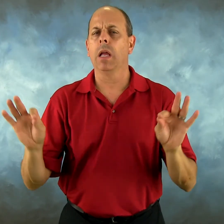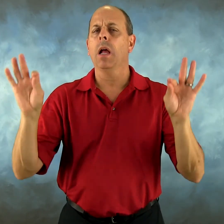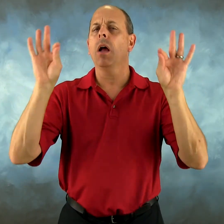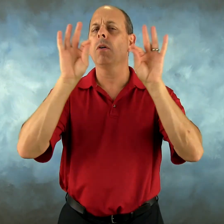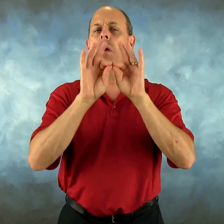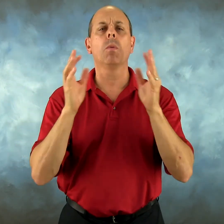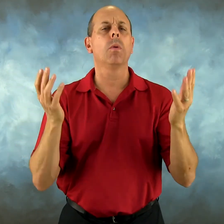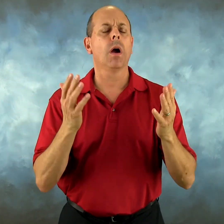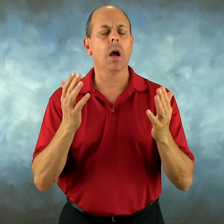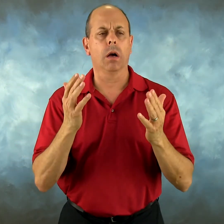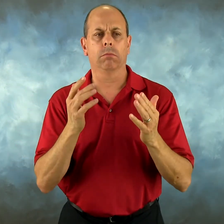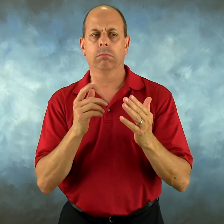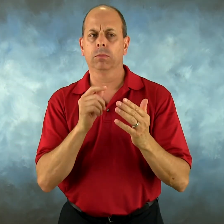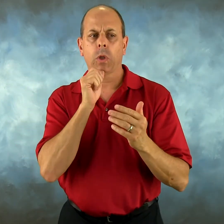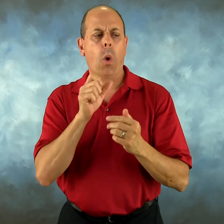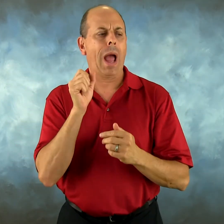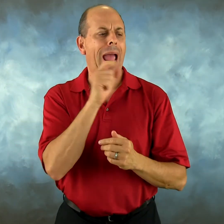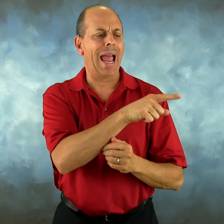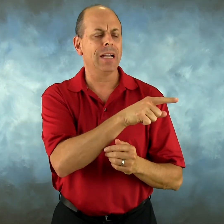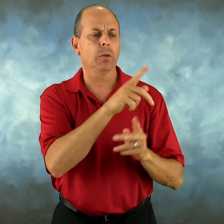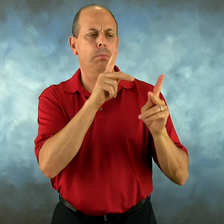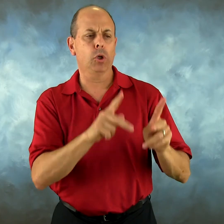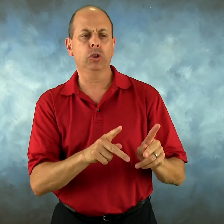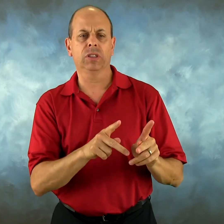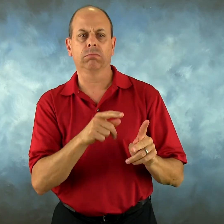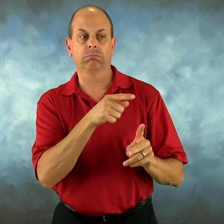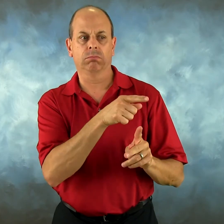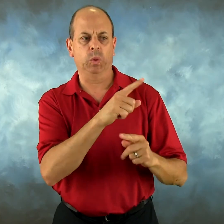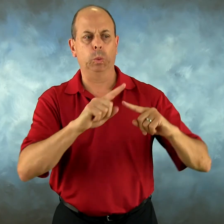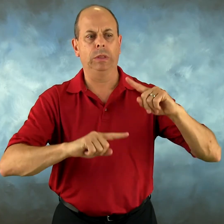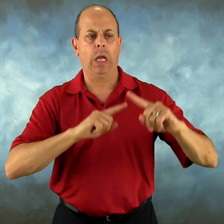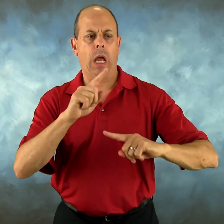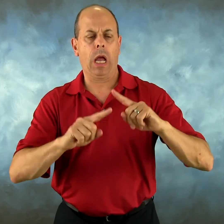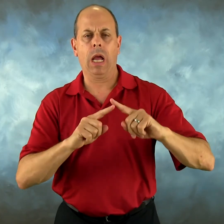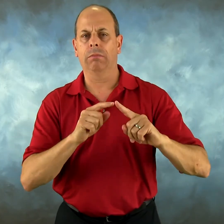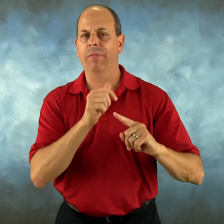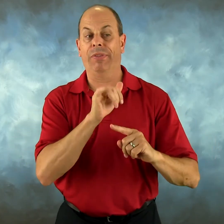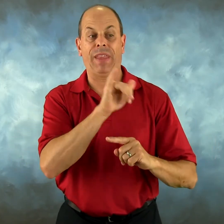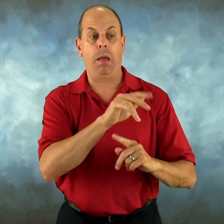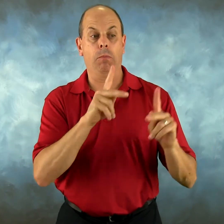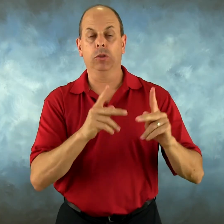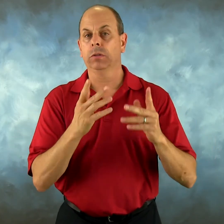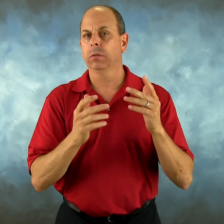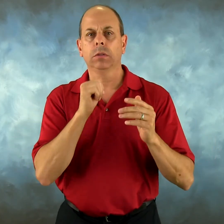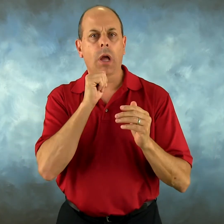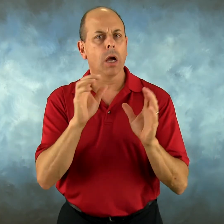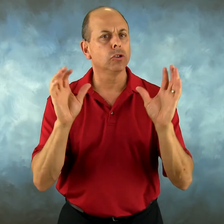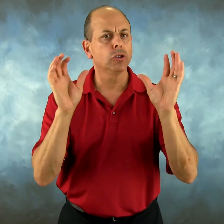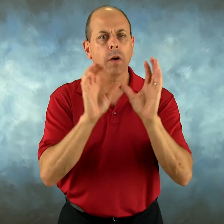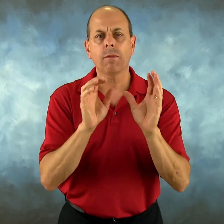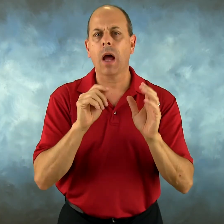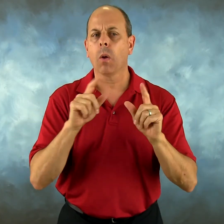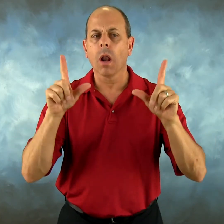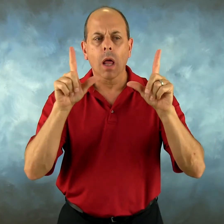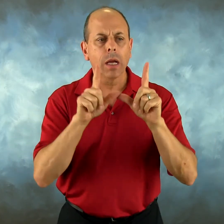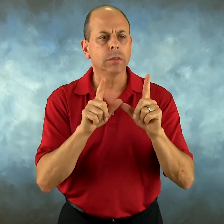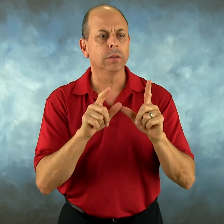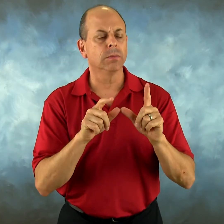earlier, it is very important not to ask a family member or a